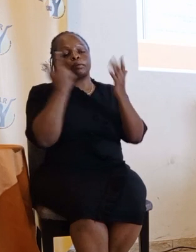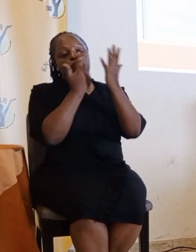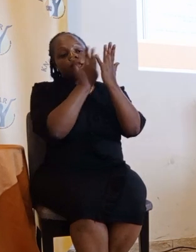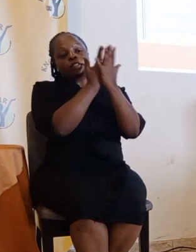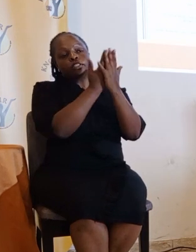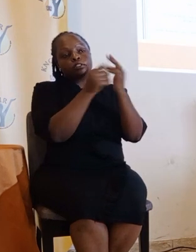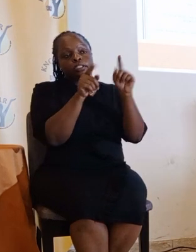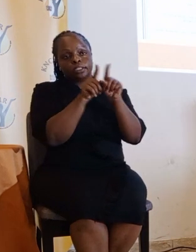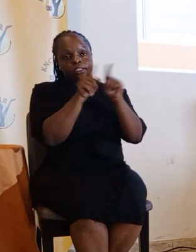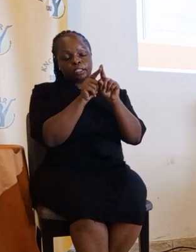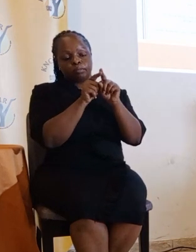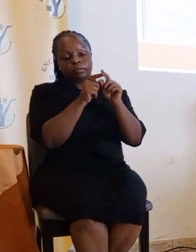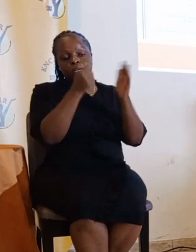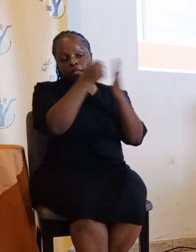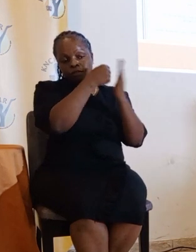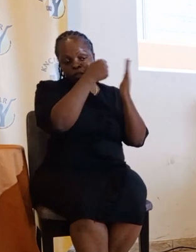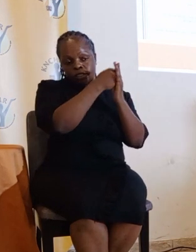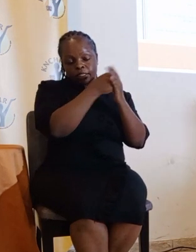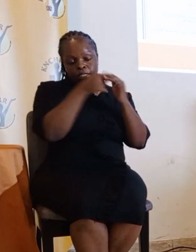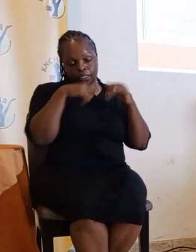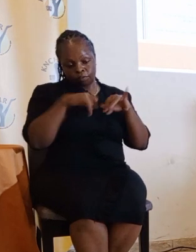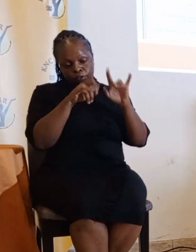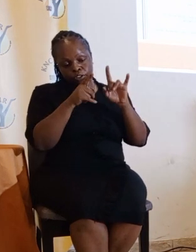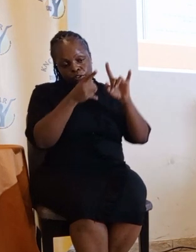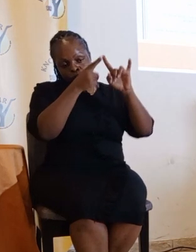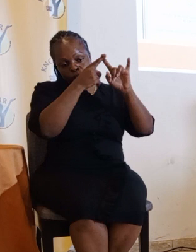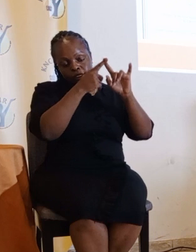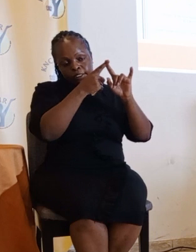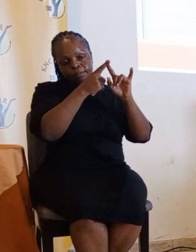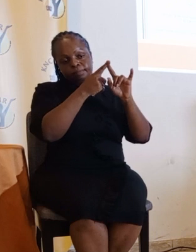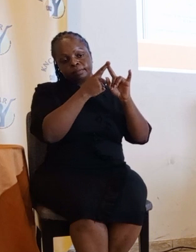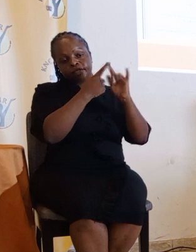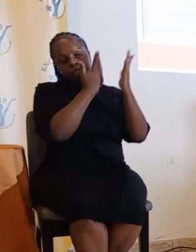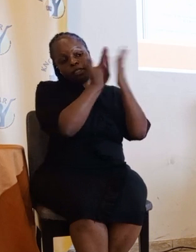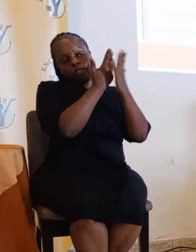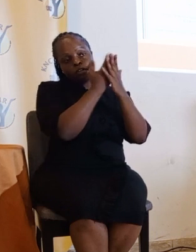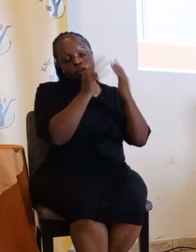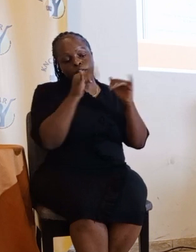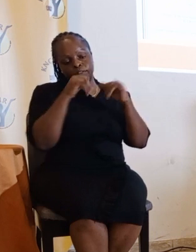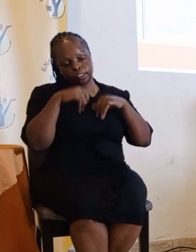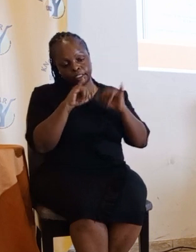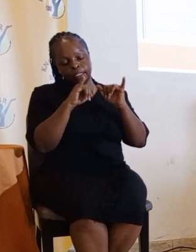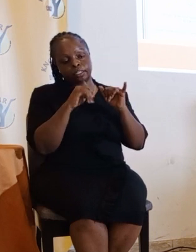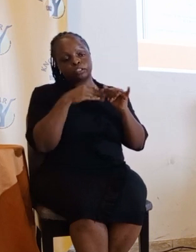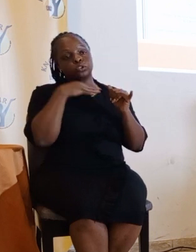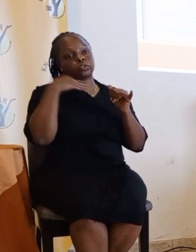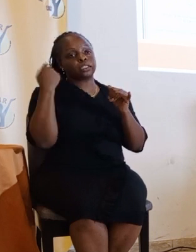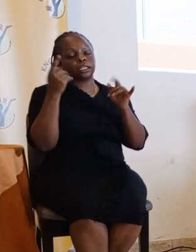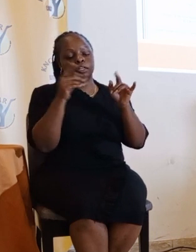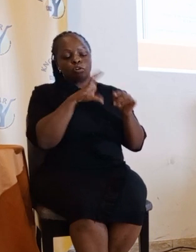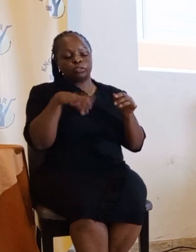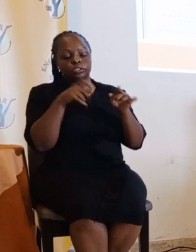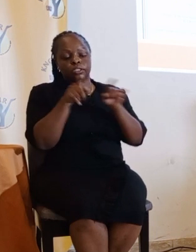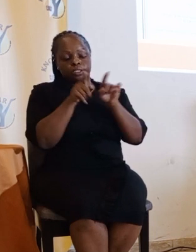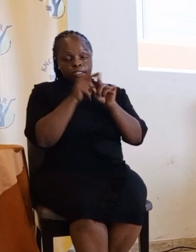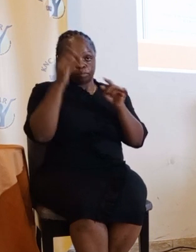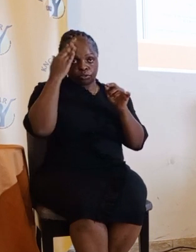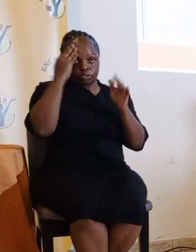advocacy efforts towards the decriminalization of attempted suicide. The Commission also notes